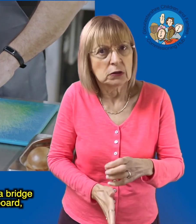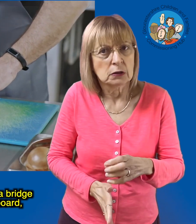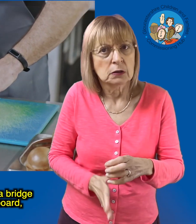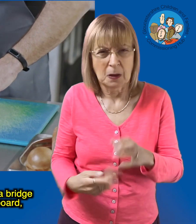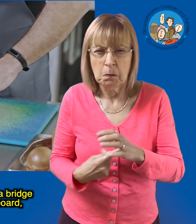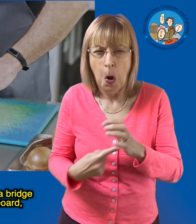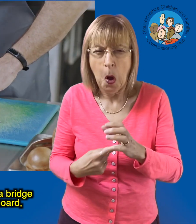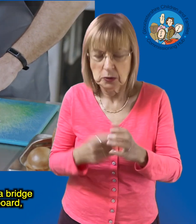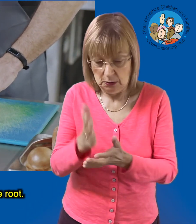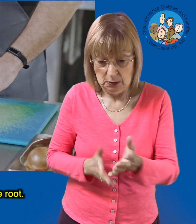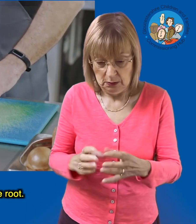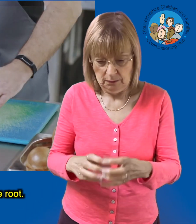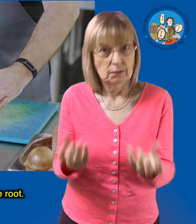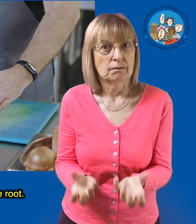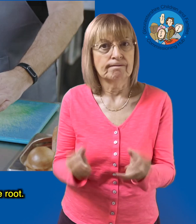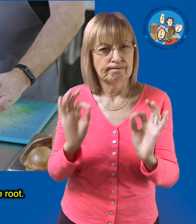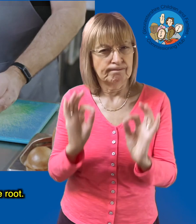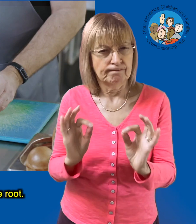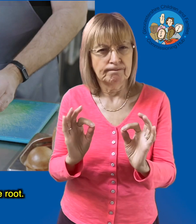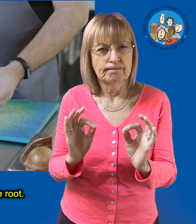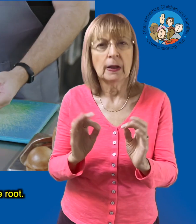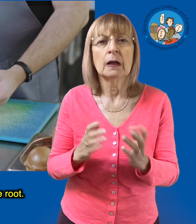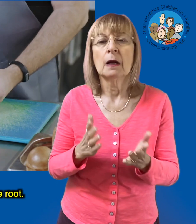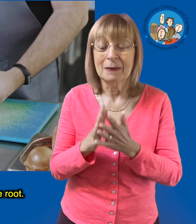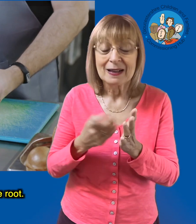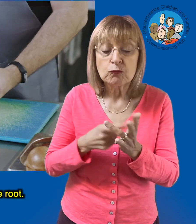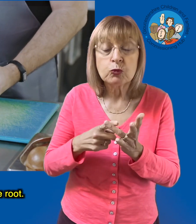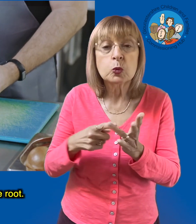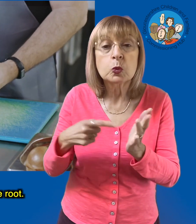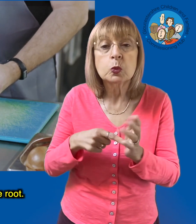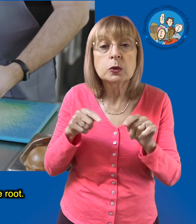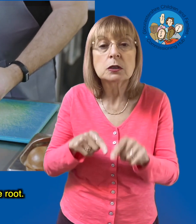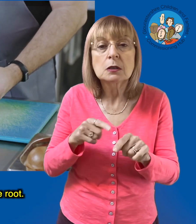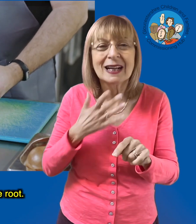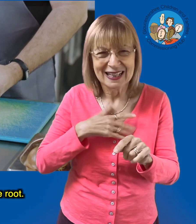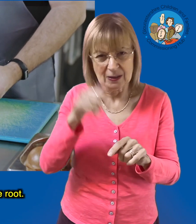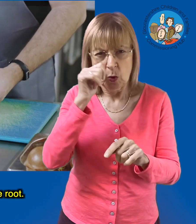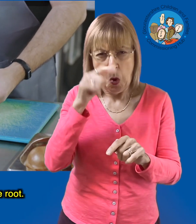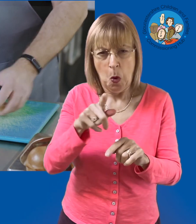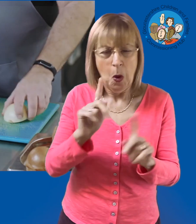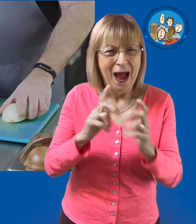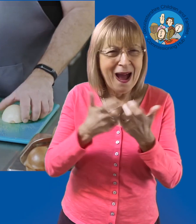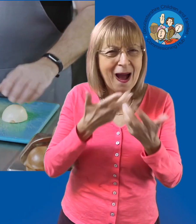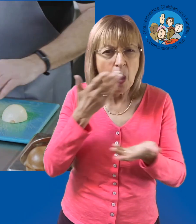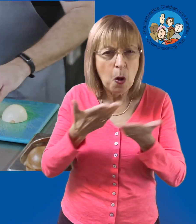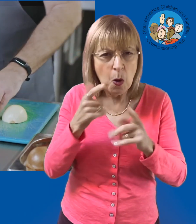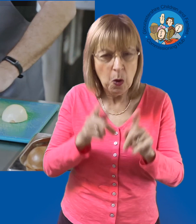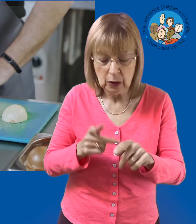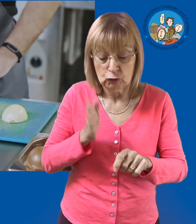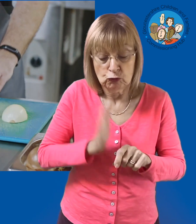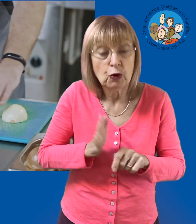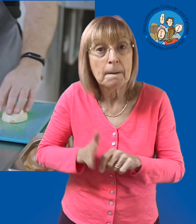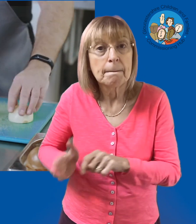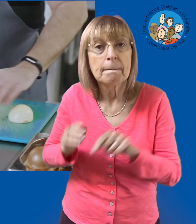just cut down towards the board and cut the onion in half right through the root. So we're